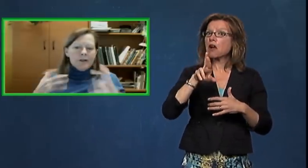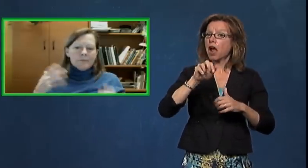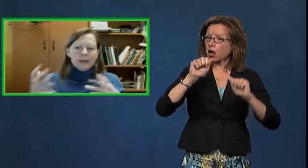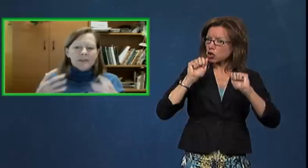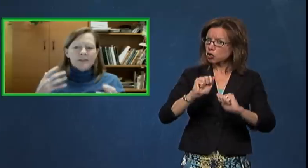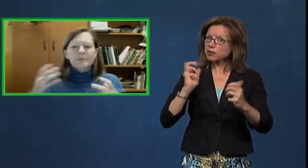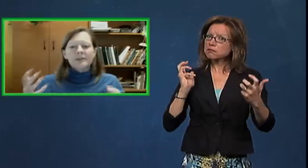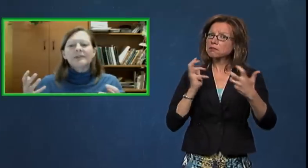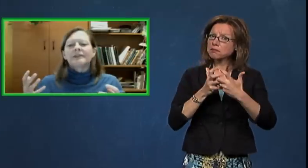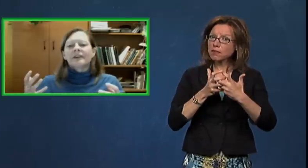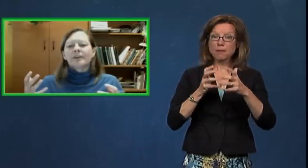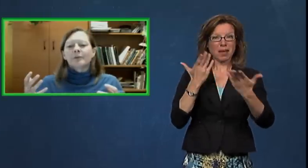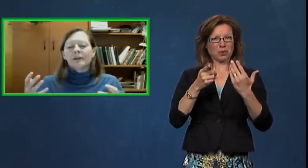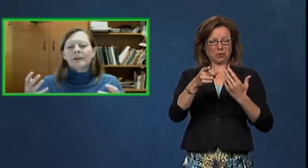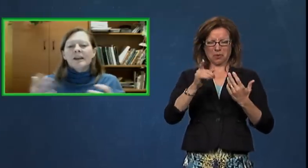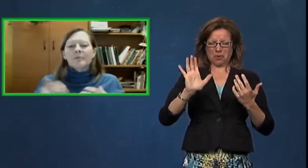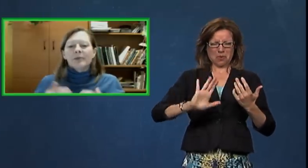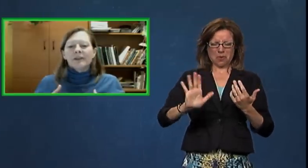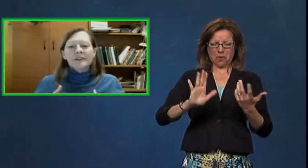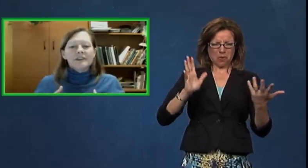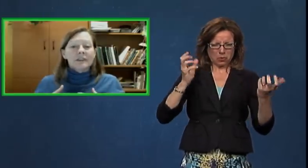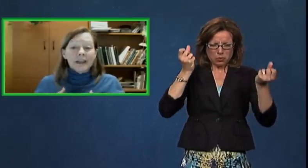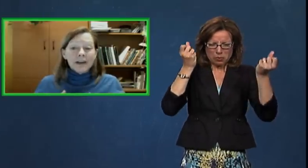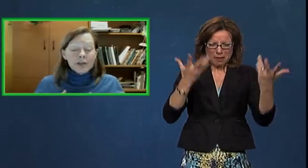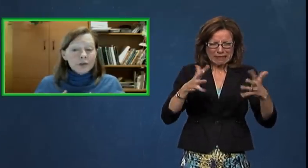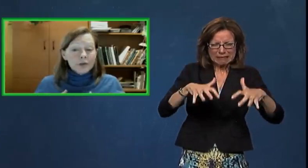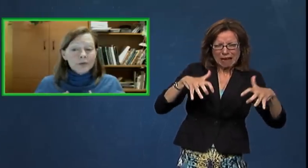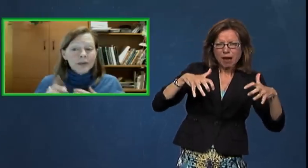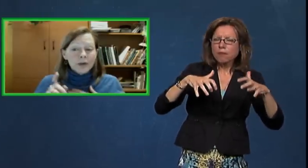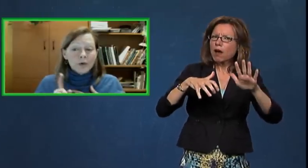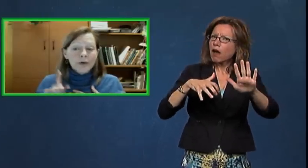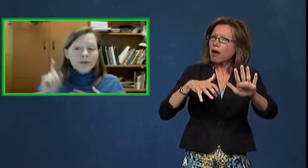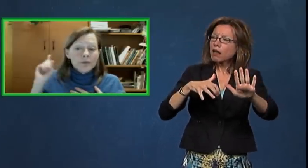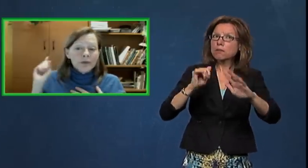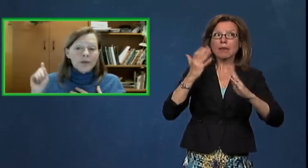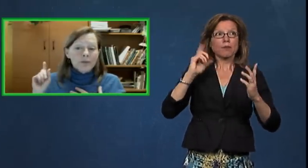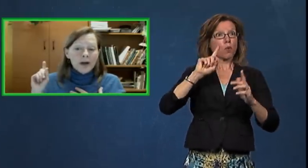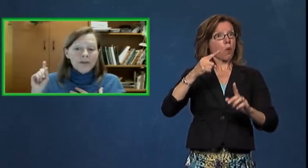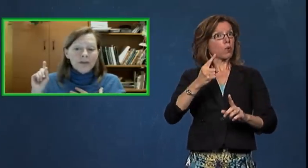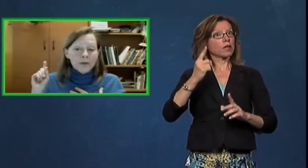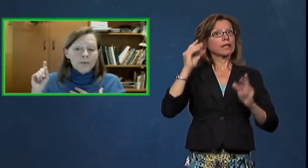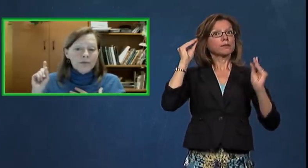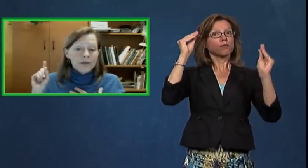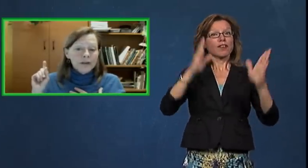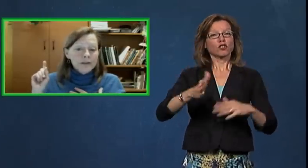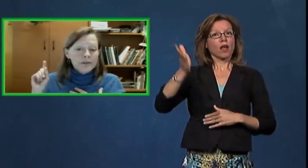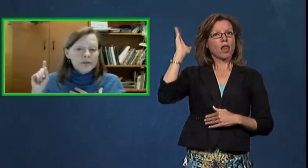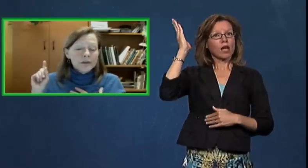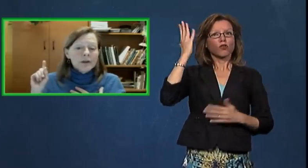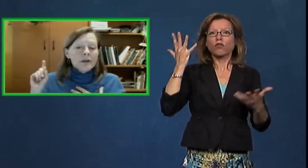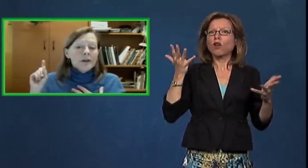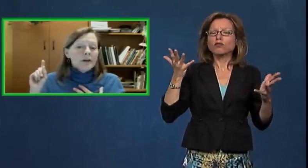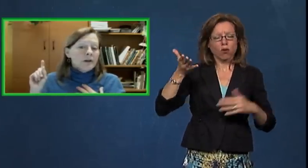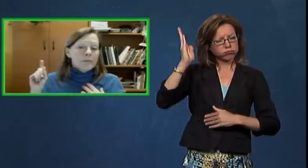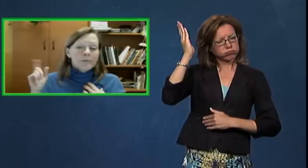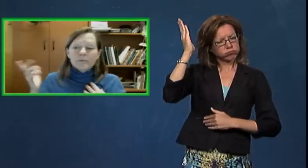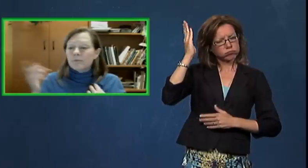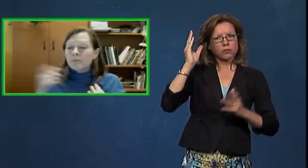a messy, busy environment, but if it's a lecture-only course with the prof up front,